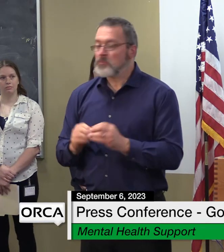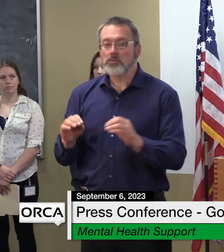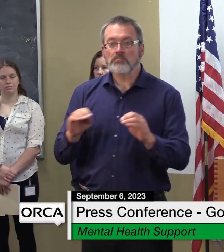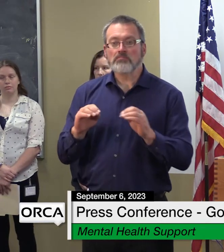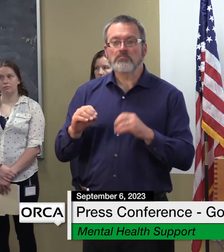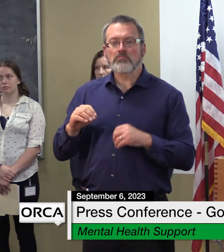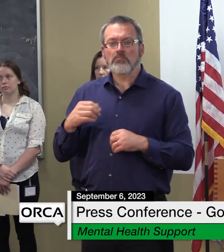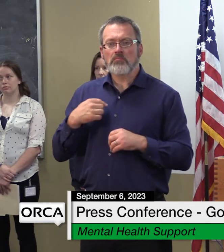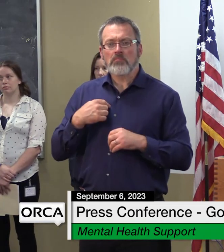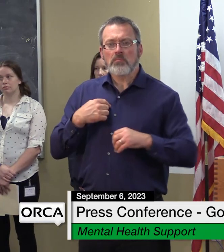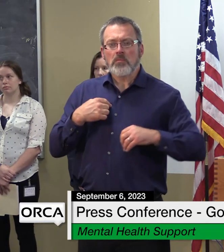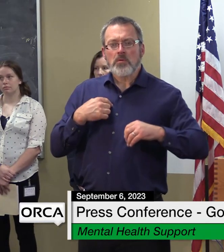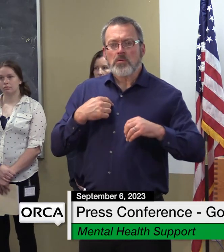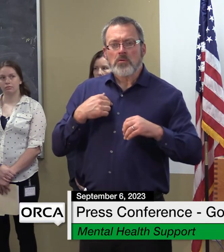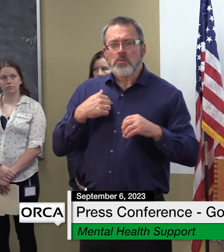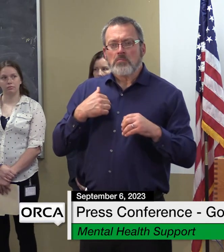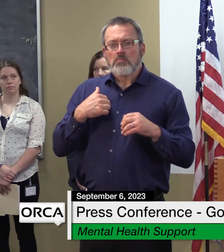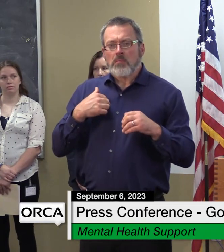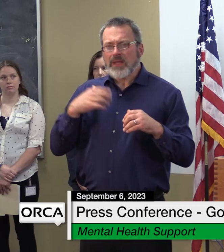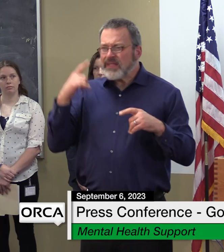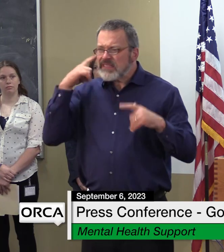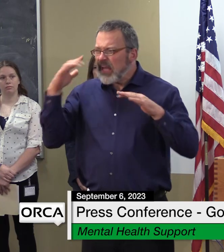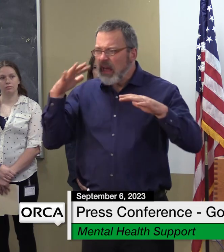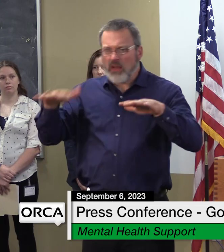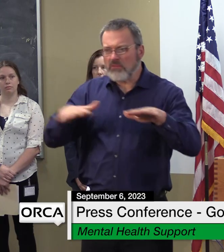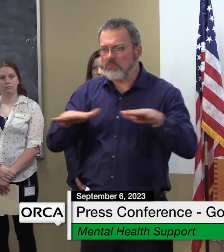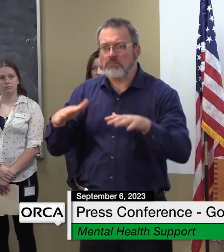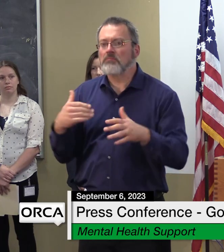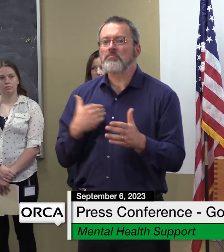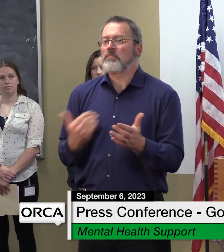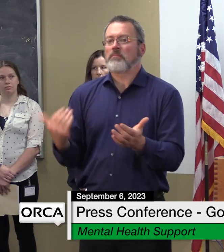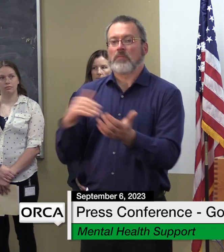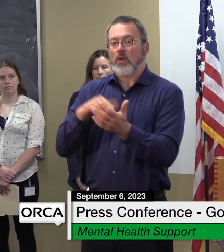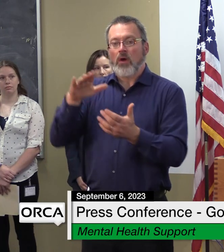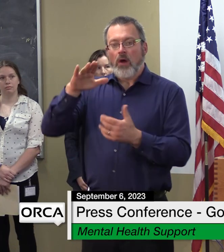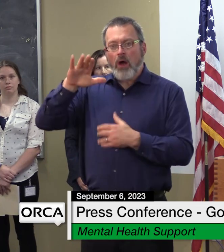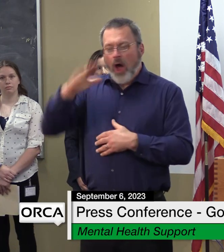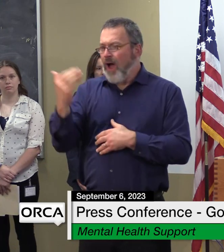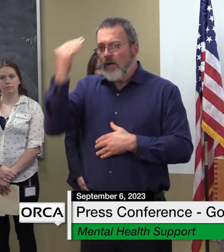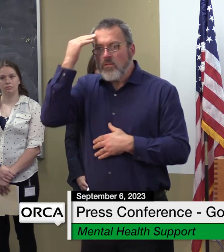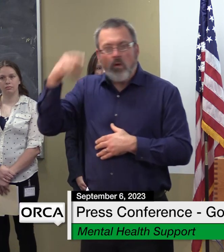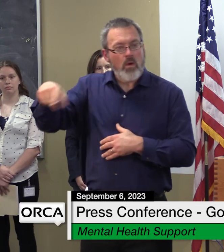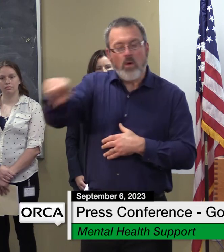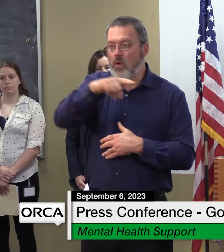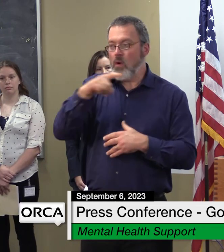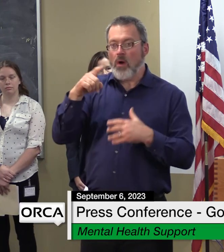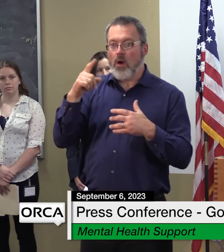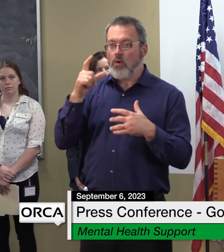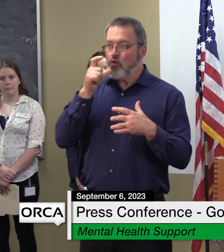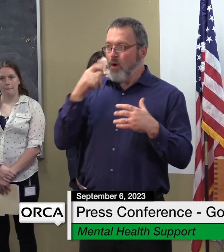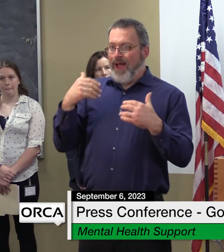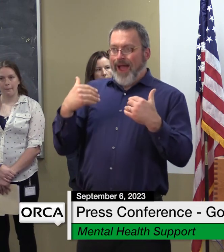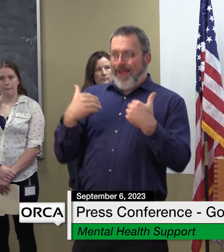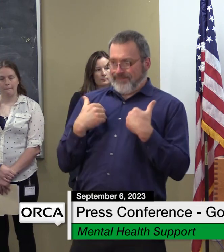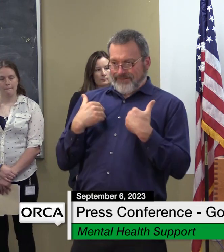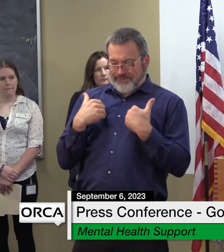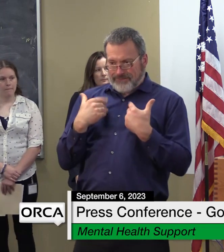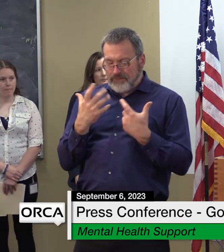Because again, you never know what someone might be going through until you ask.